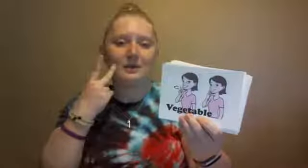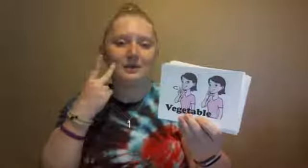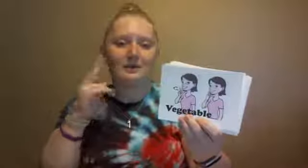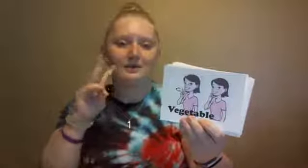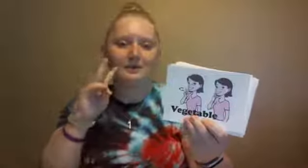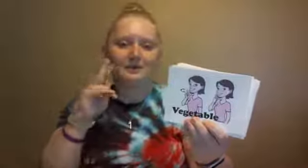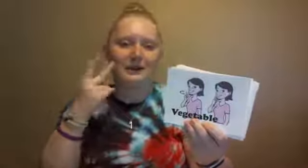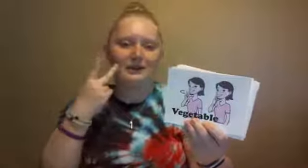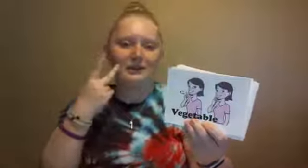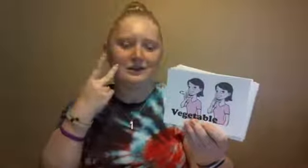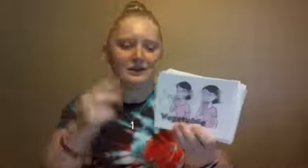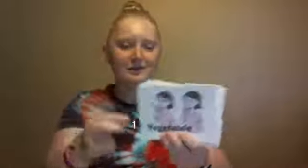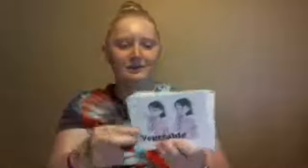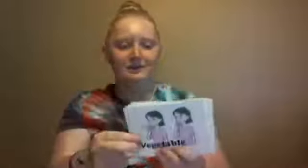Vegetable. Vegetable.